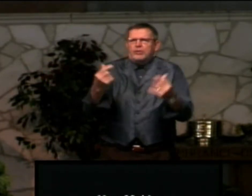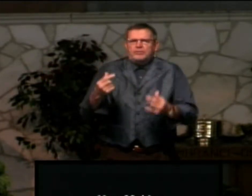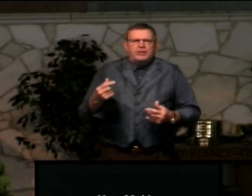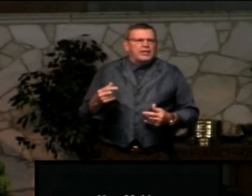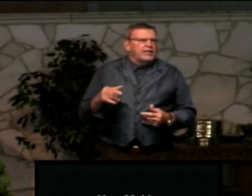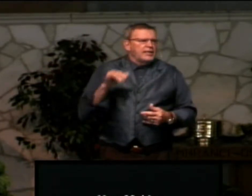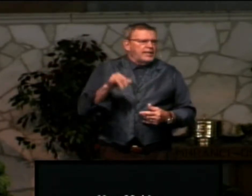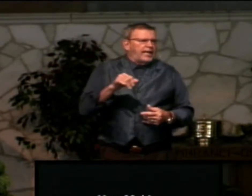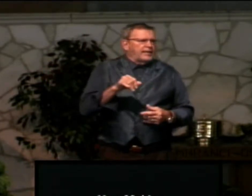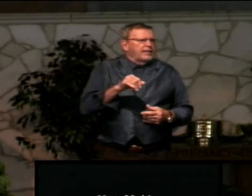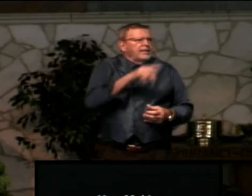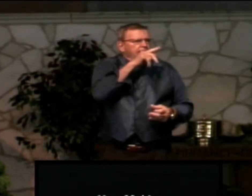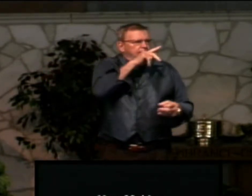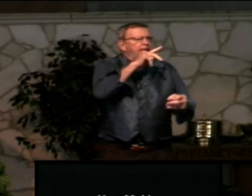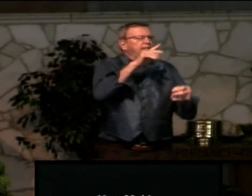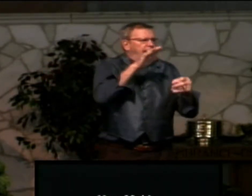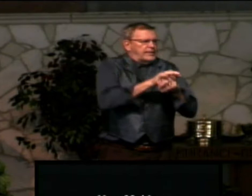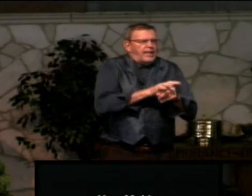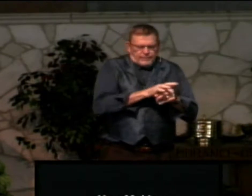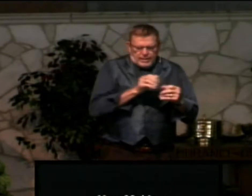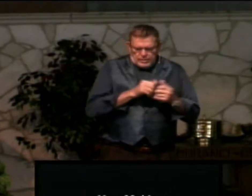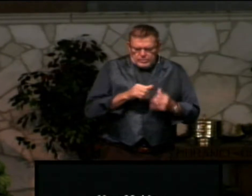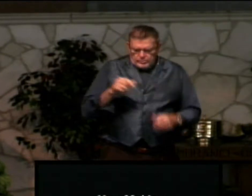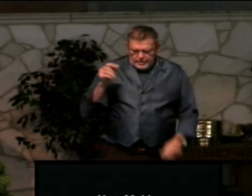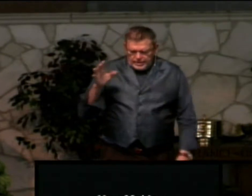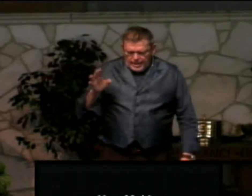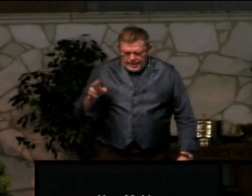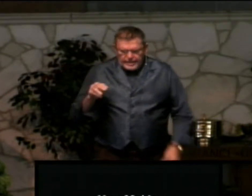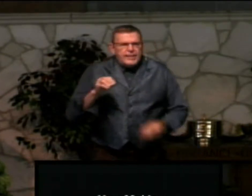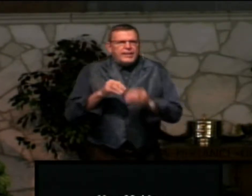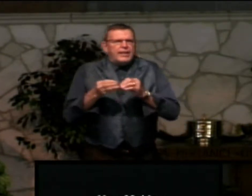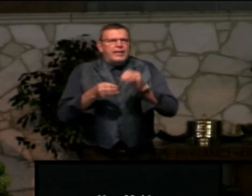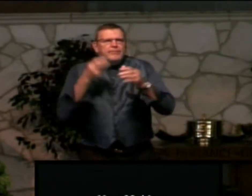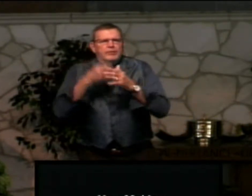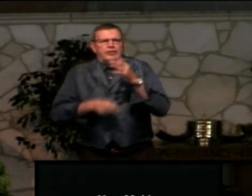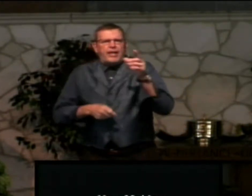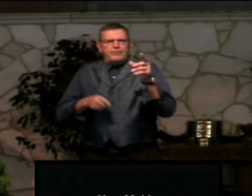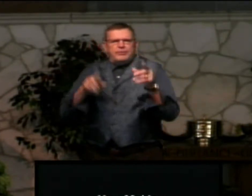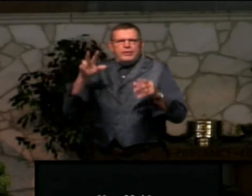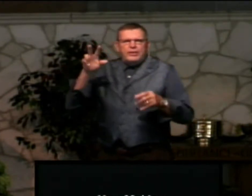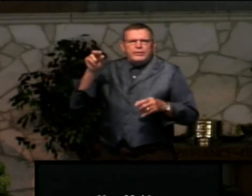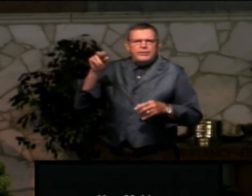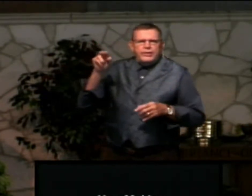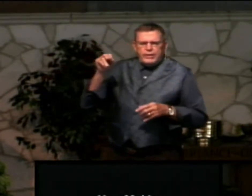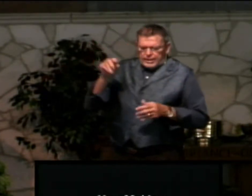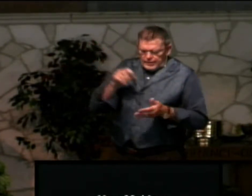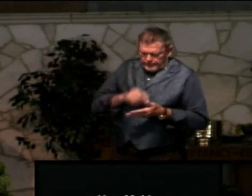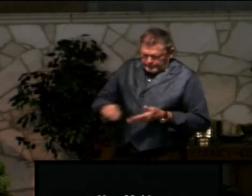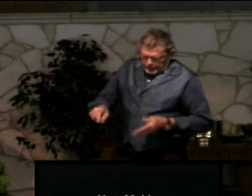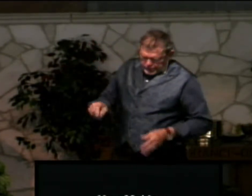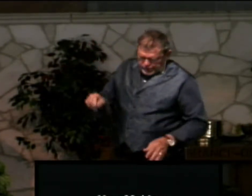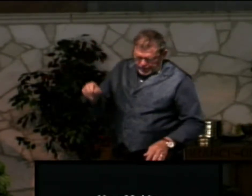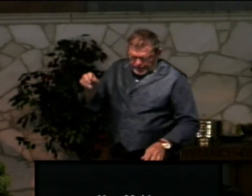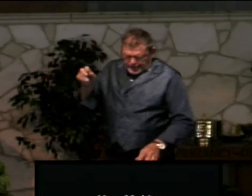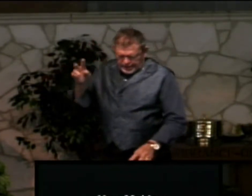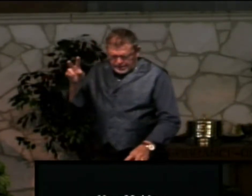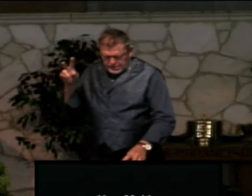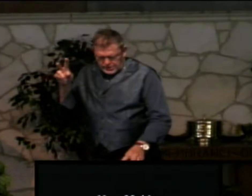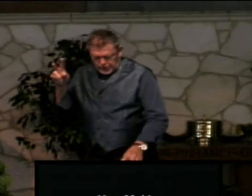or the groups that made that covenant with God. In Numbers chapter 30,